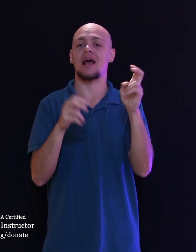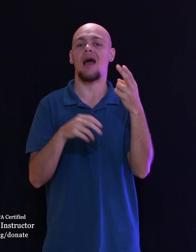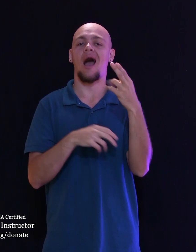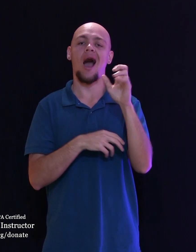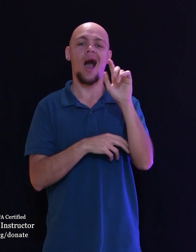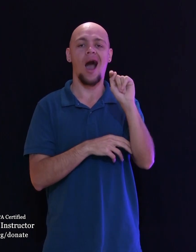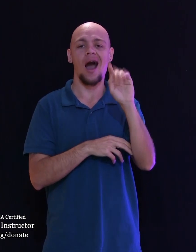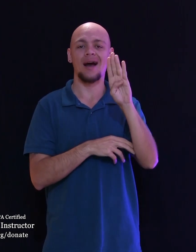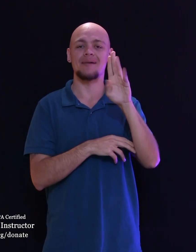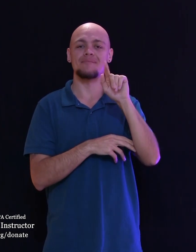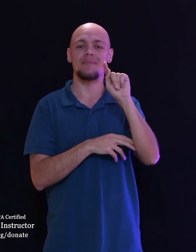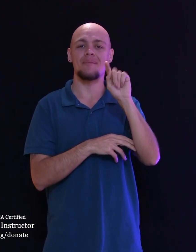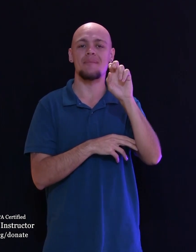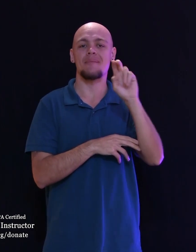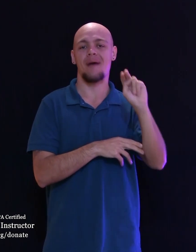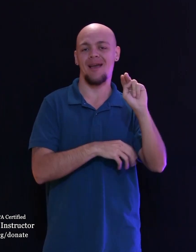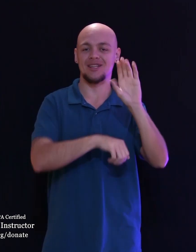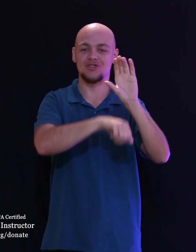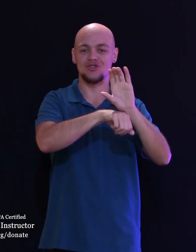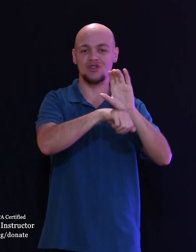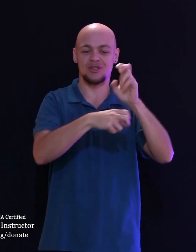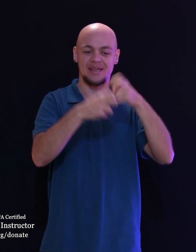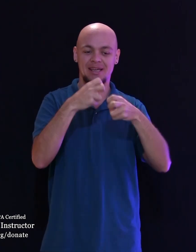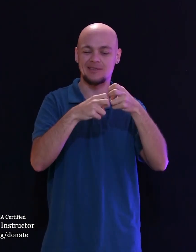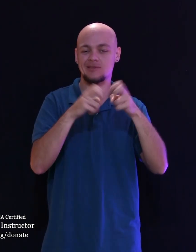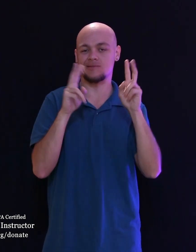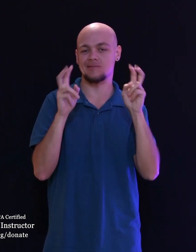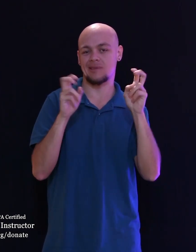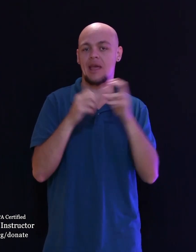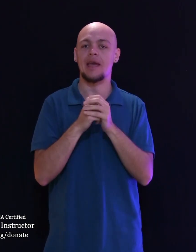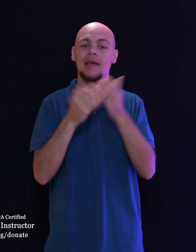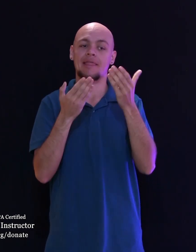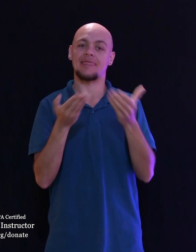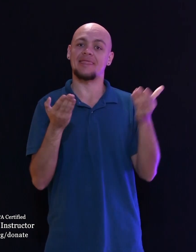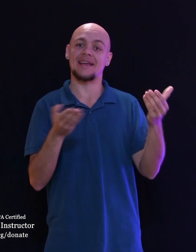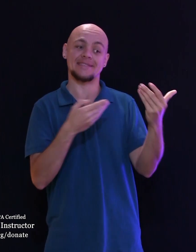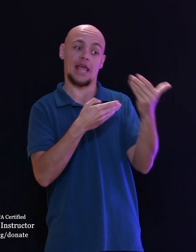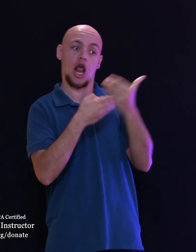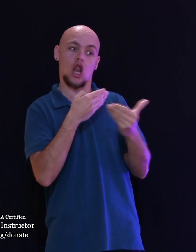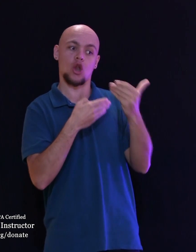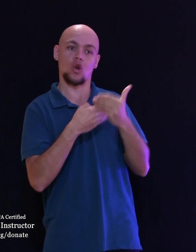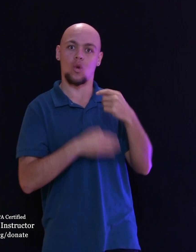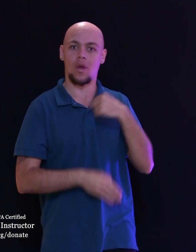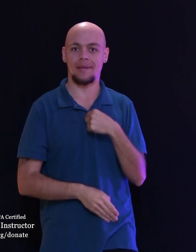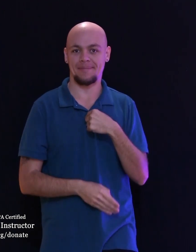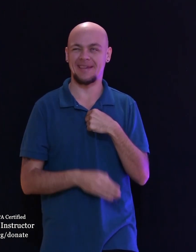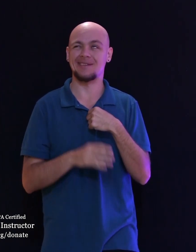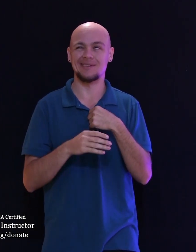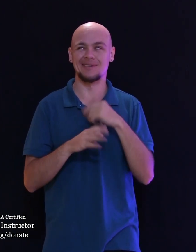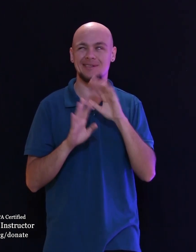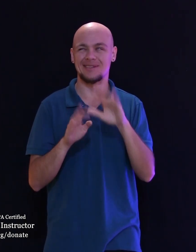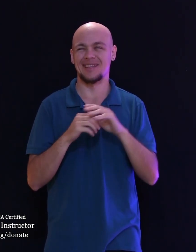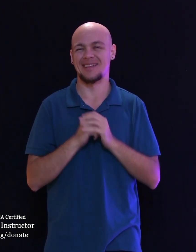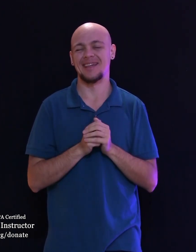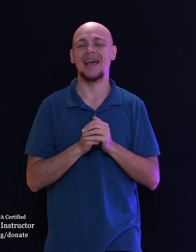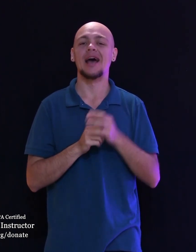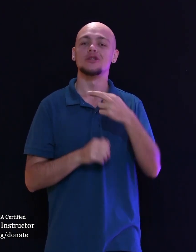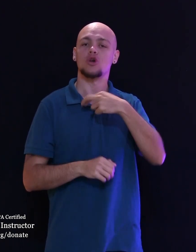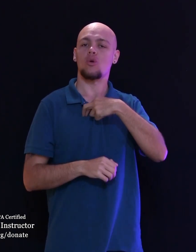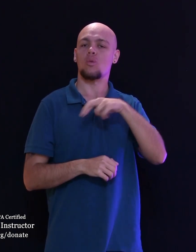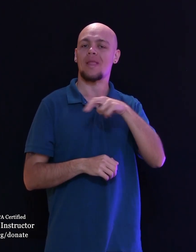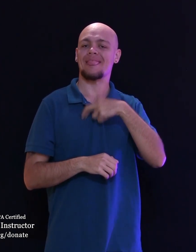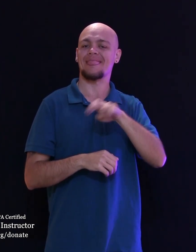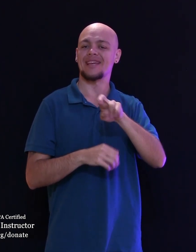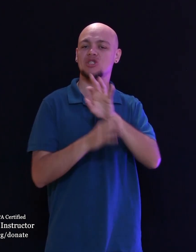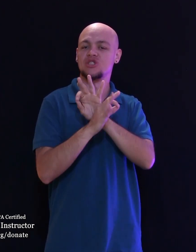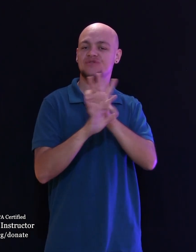again today. We are continuing with our series on hot button church issues. We're going to talk about religious freedom